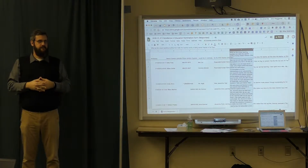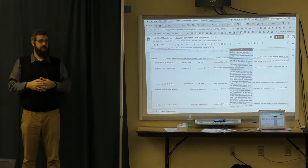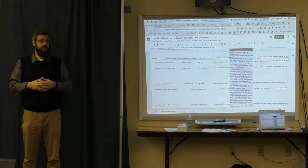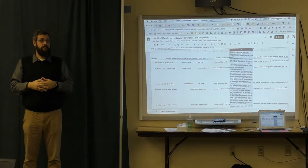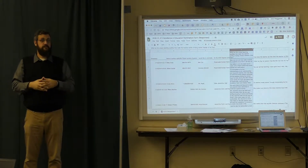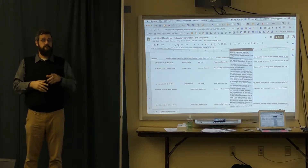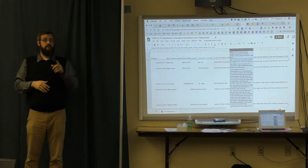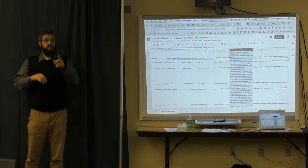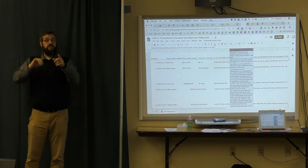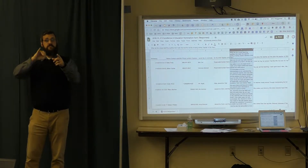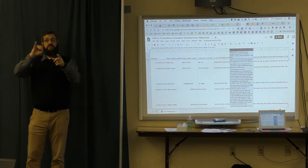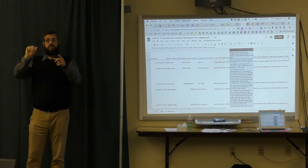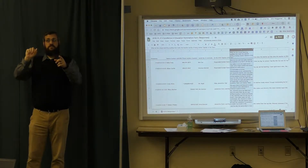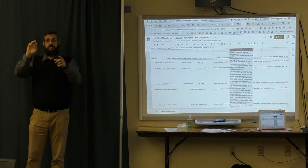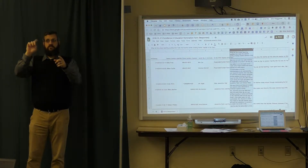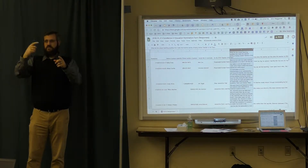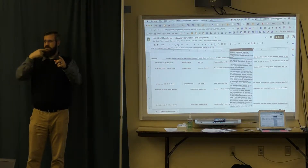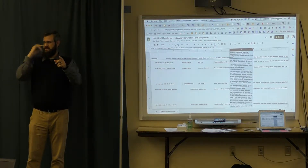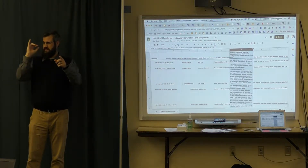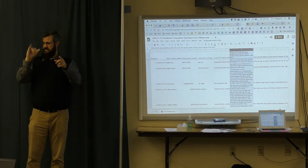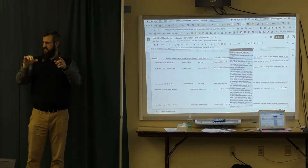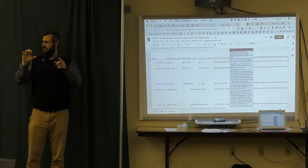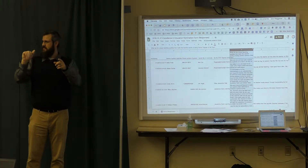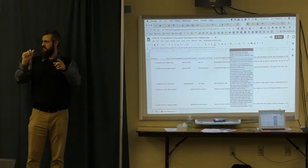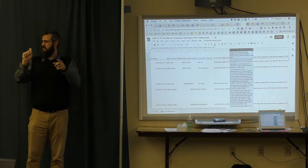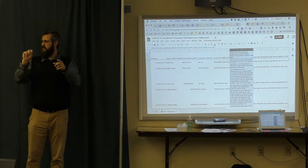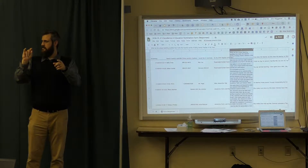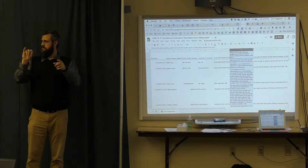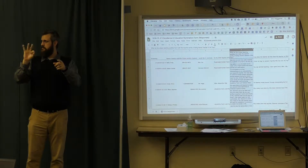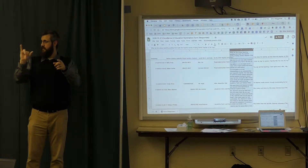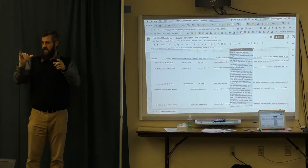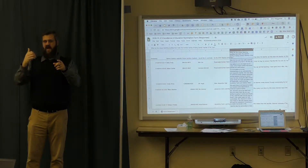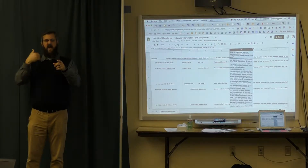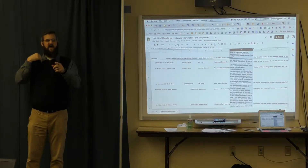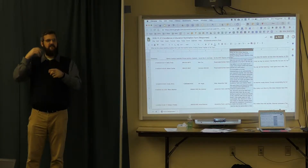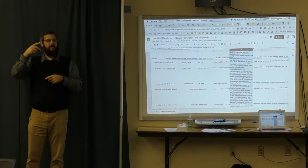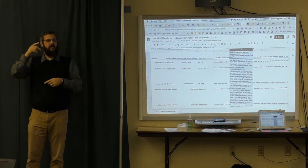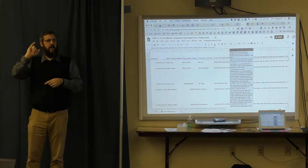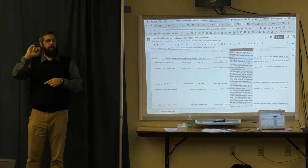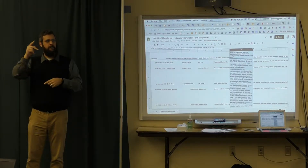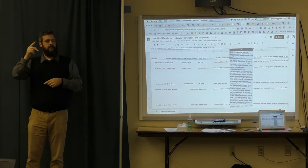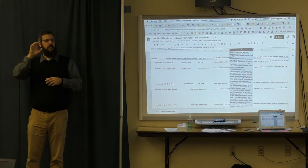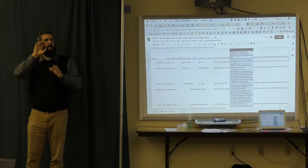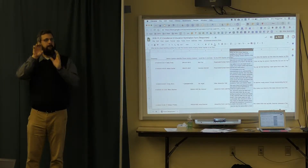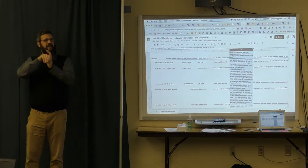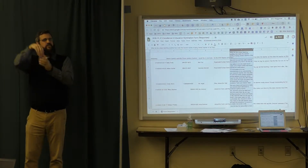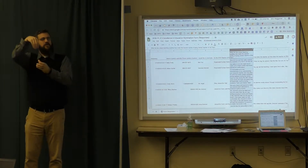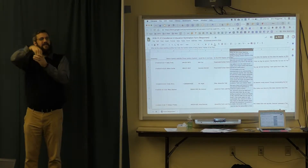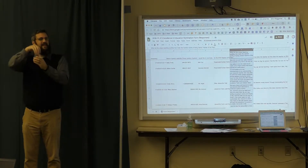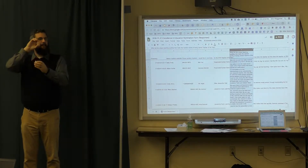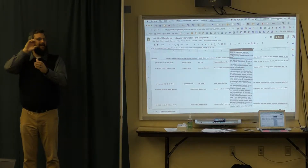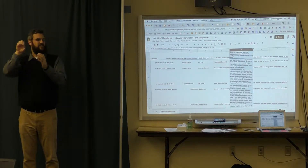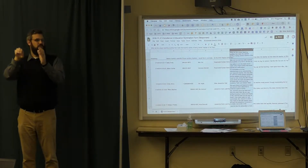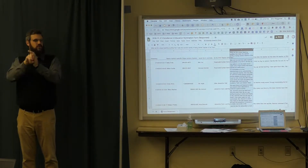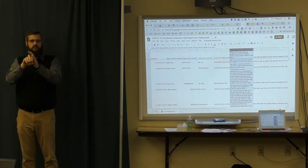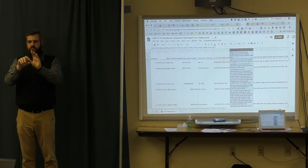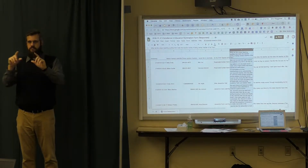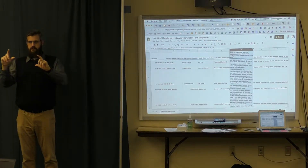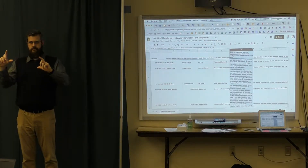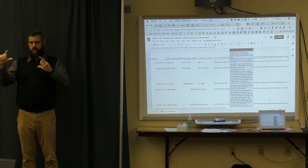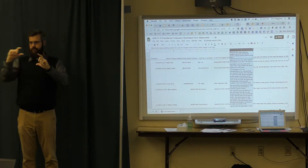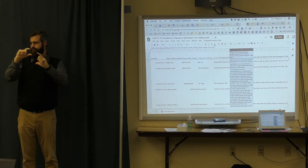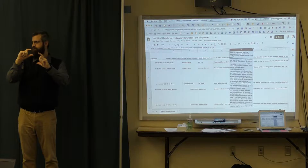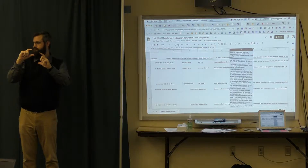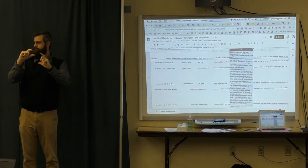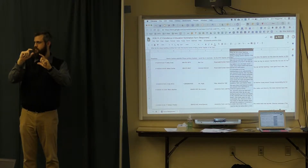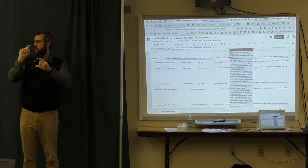Is that? So with Screencastify, it looks Yeah. like picture-in-picture is available in the free version. Oh, You just have to okay. make sure you enable the embed